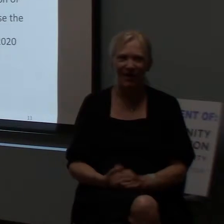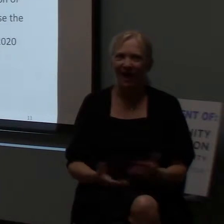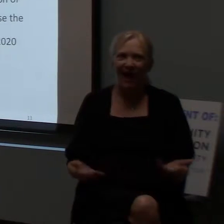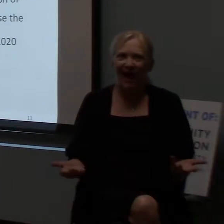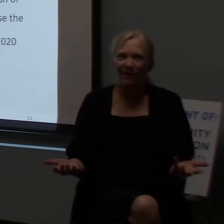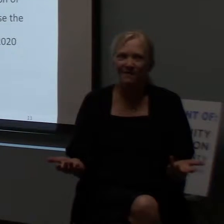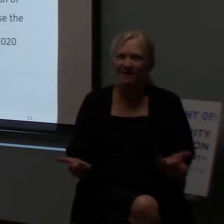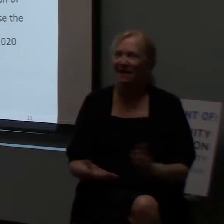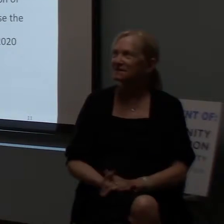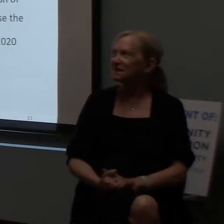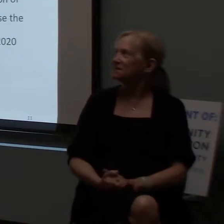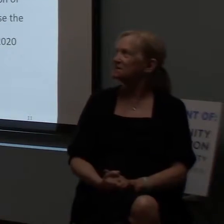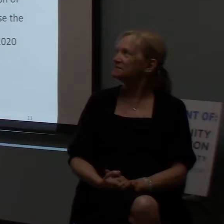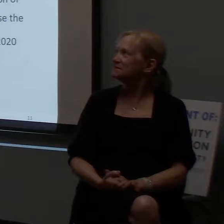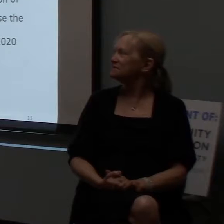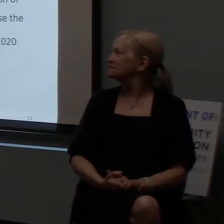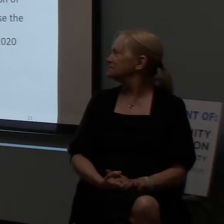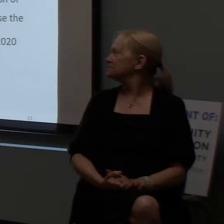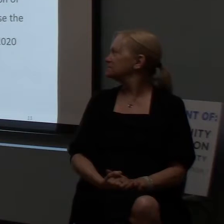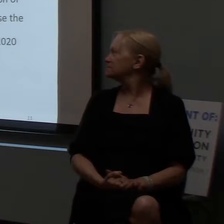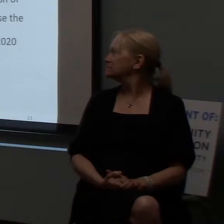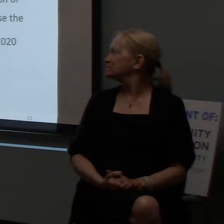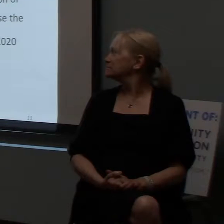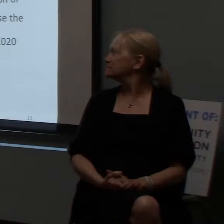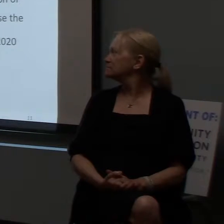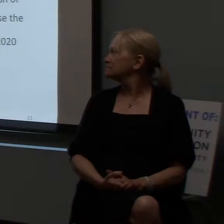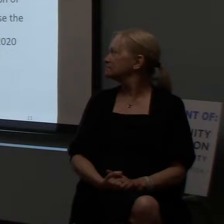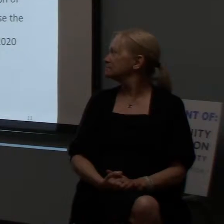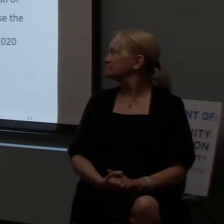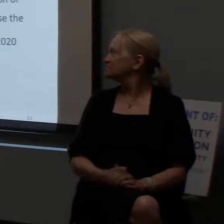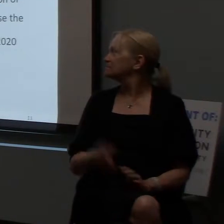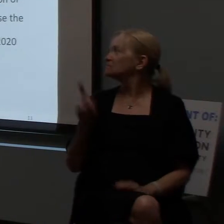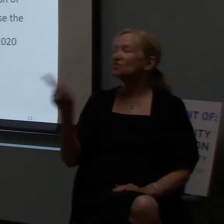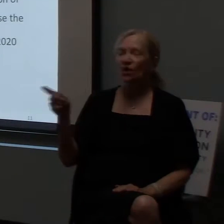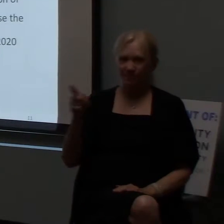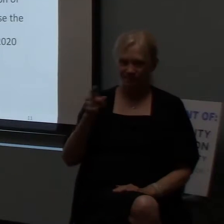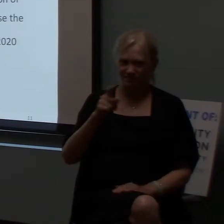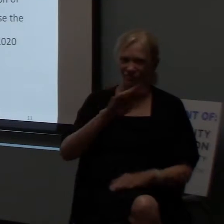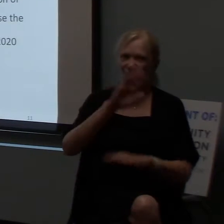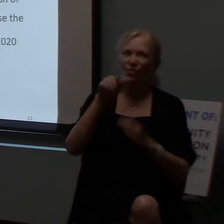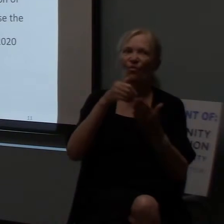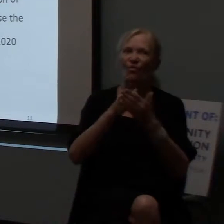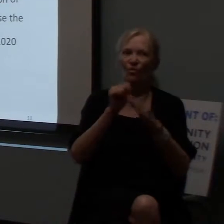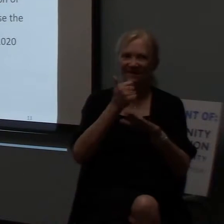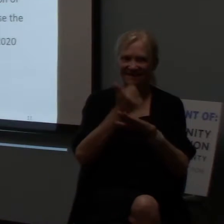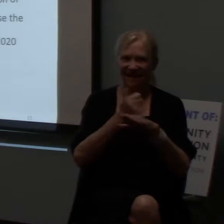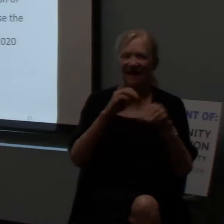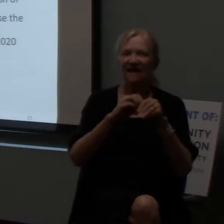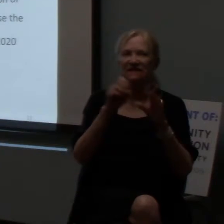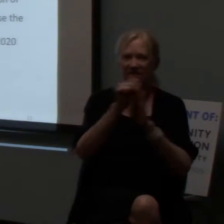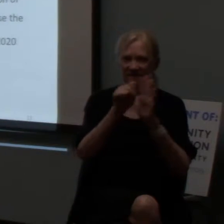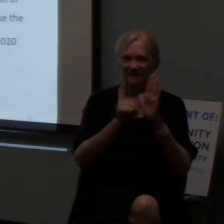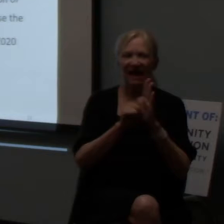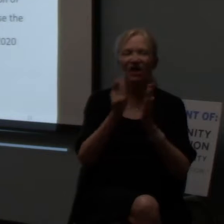commissioner, how is that done? Is there a recall provision? I don't know. There is, it's all set out in state statute.